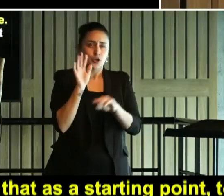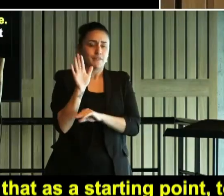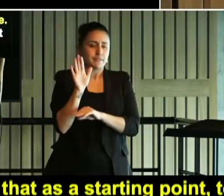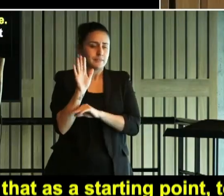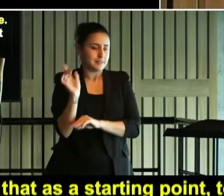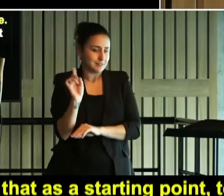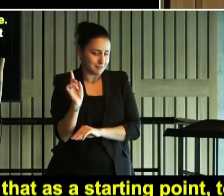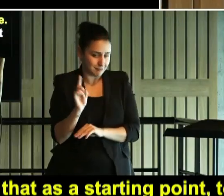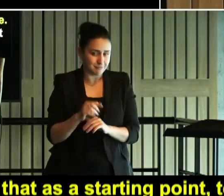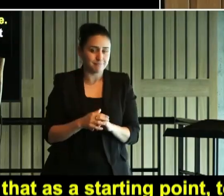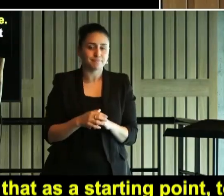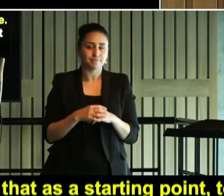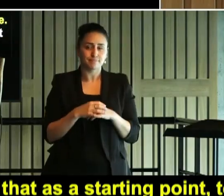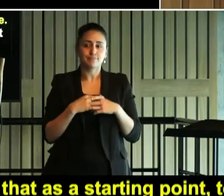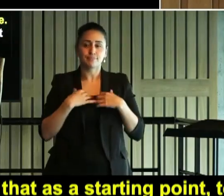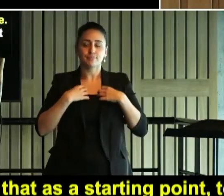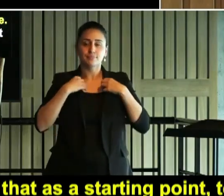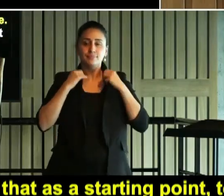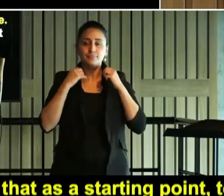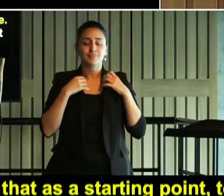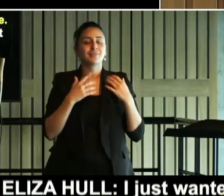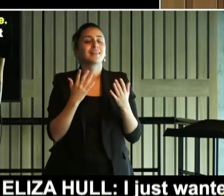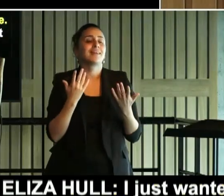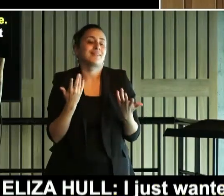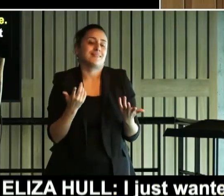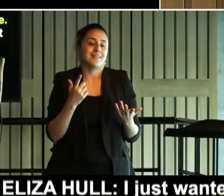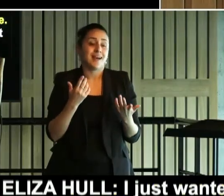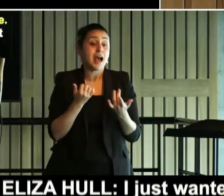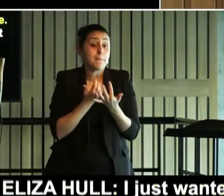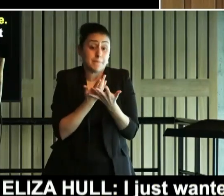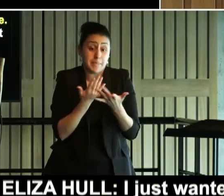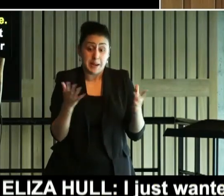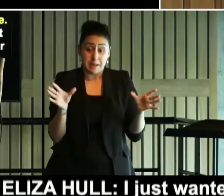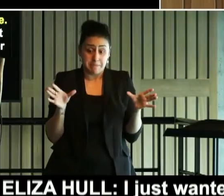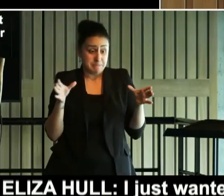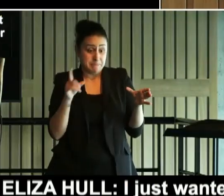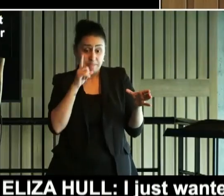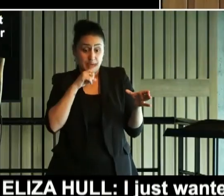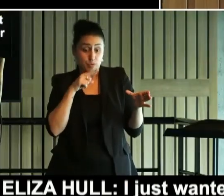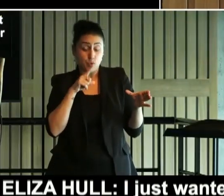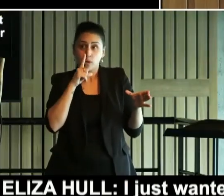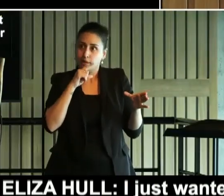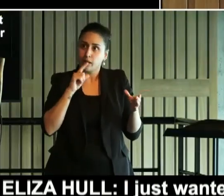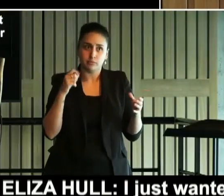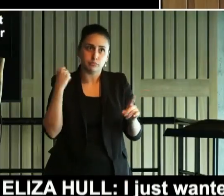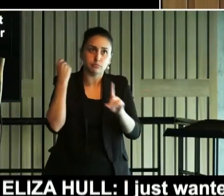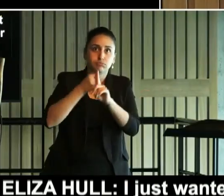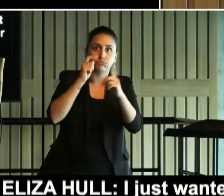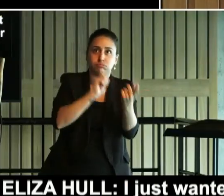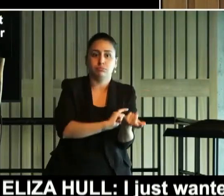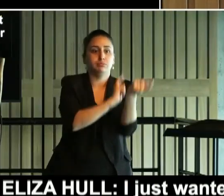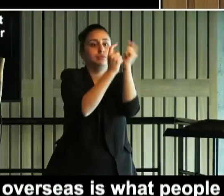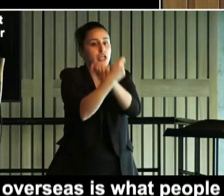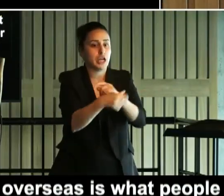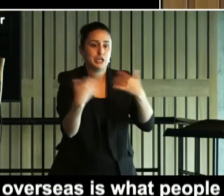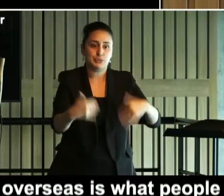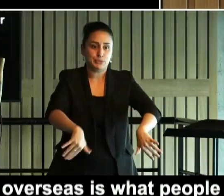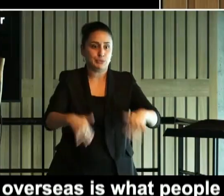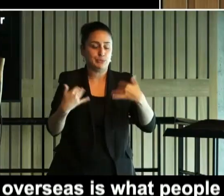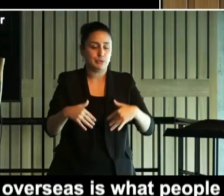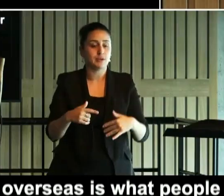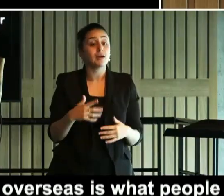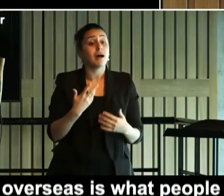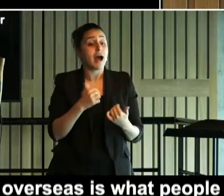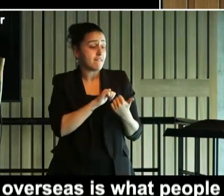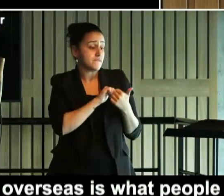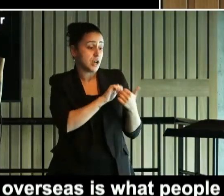is what people power can bring. So there's an incredible community that I work alongside in New York,